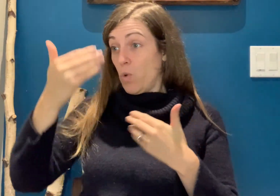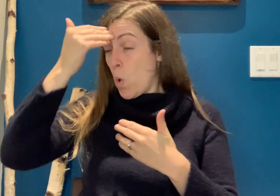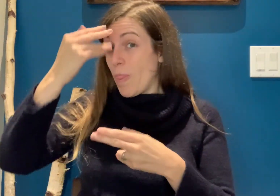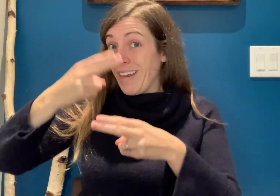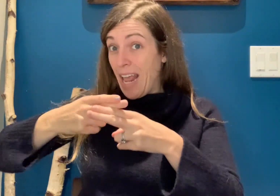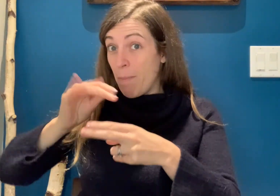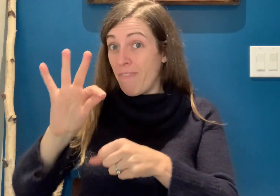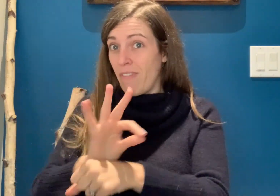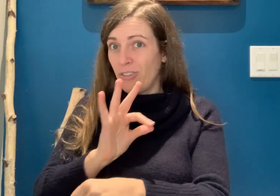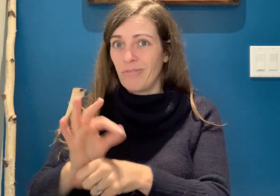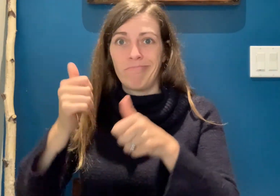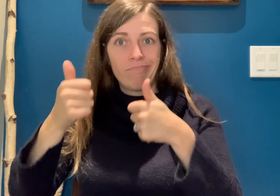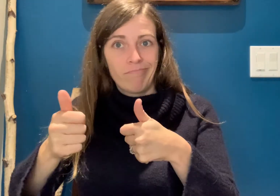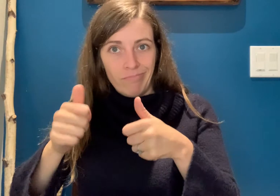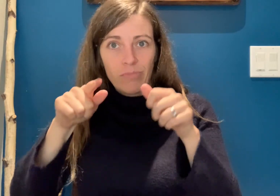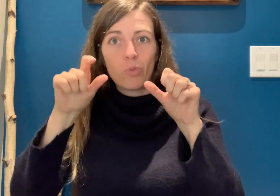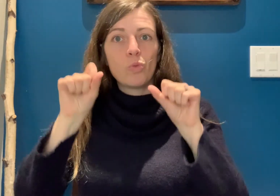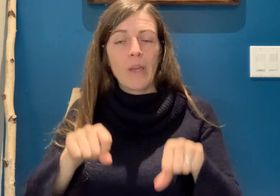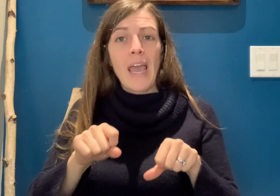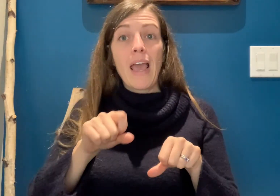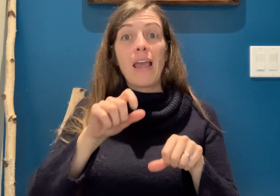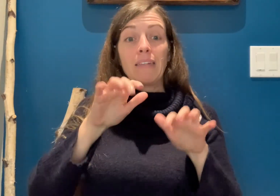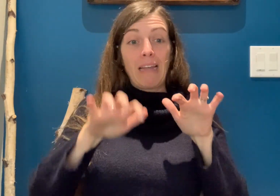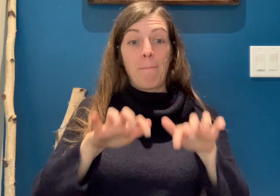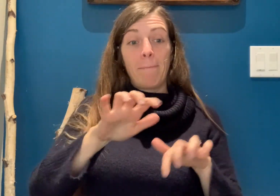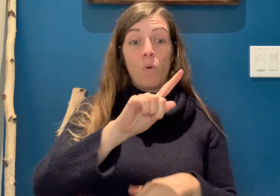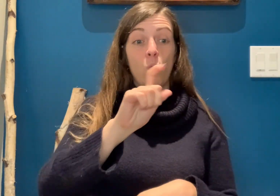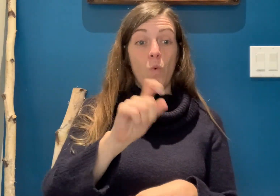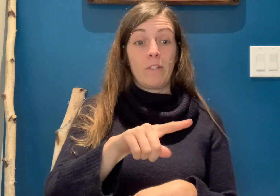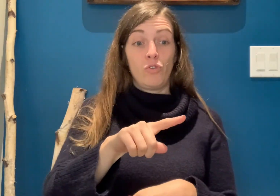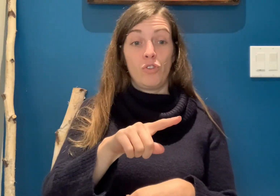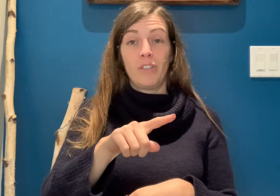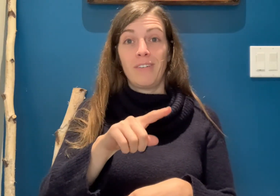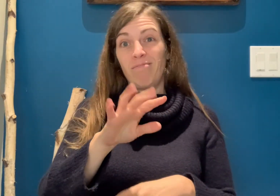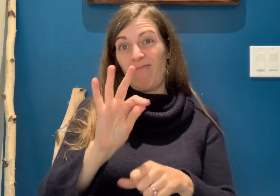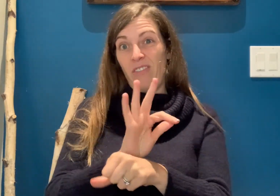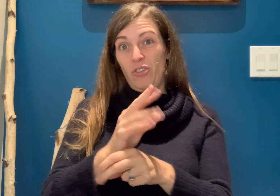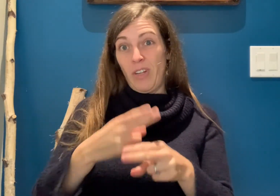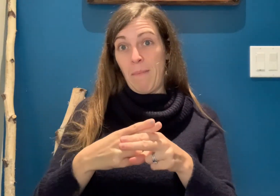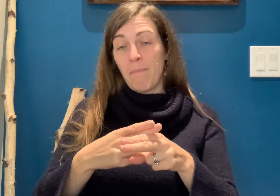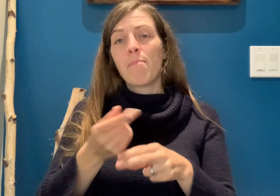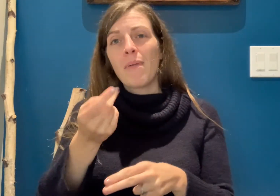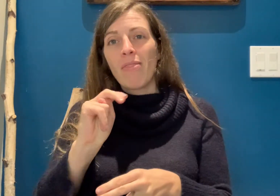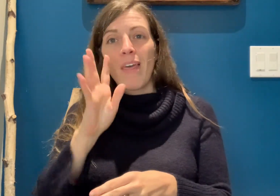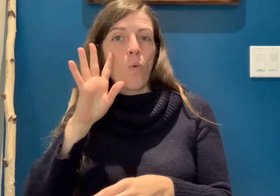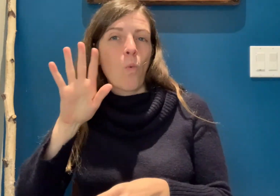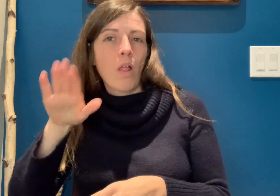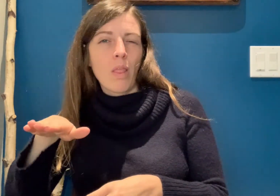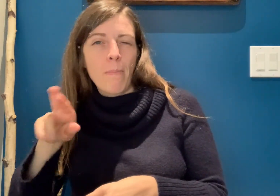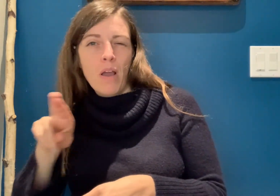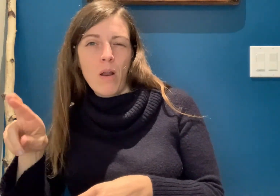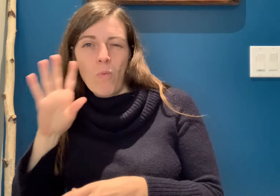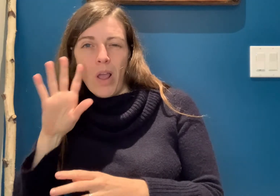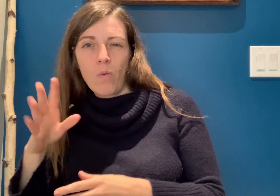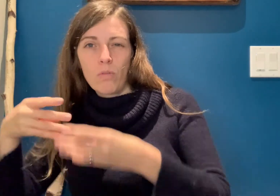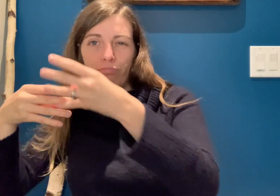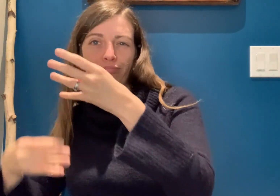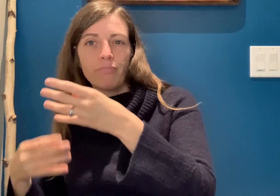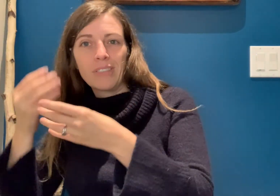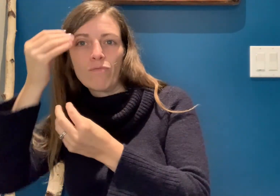can, as long as you know the name of the function, you can type question mark and then put the function name, and on the bottom right you'll get